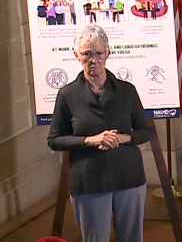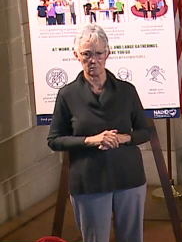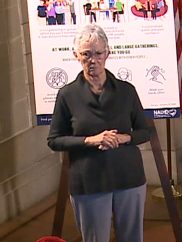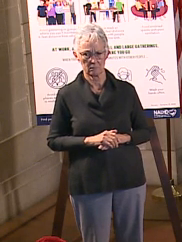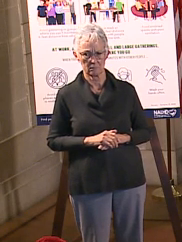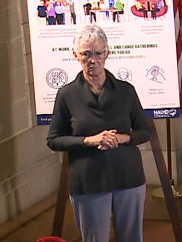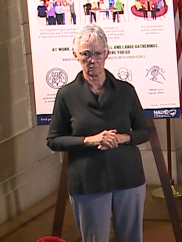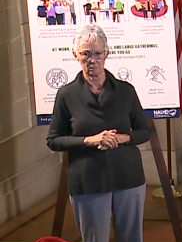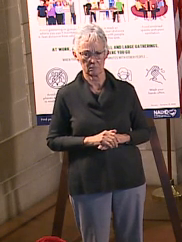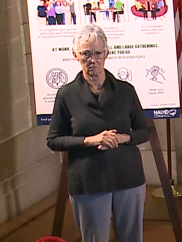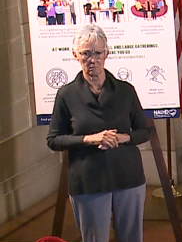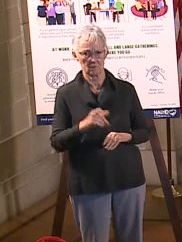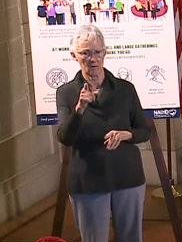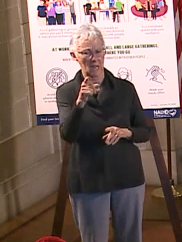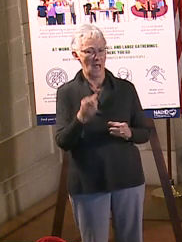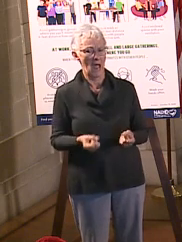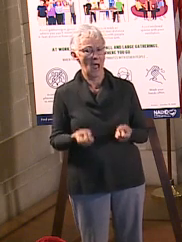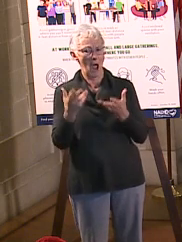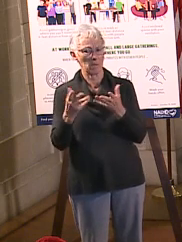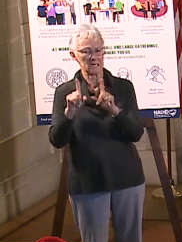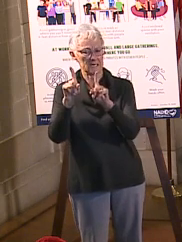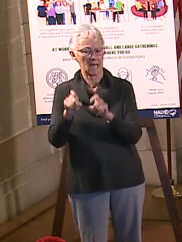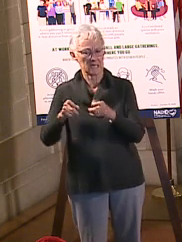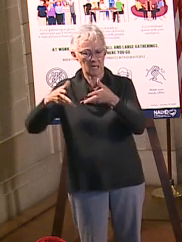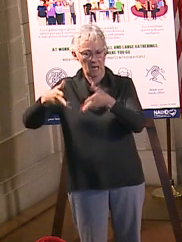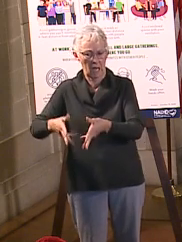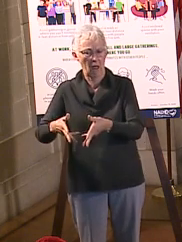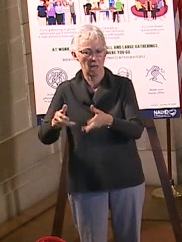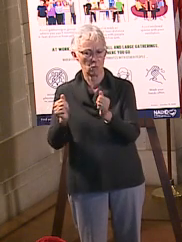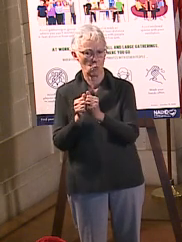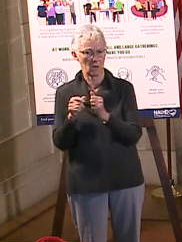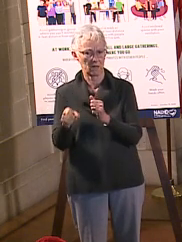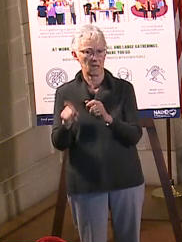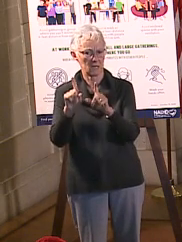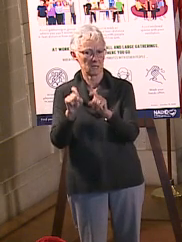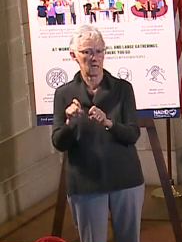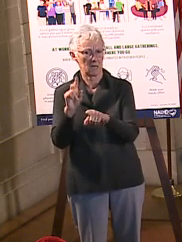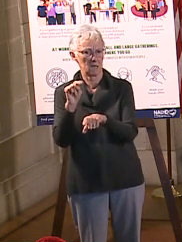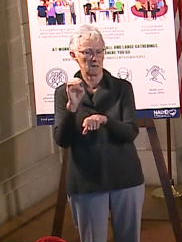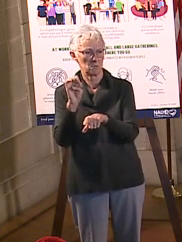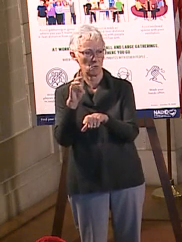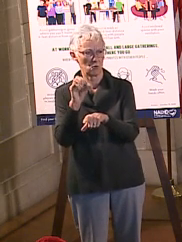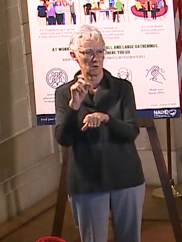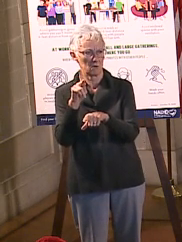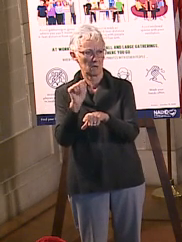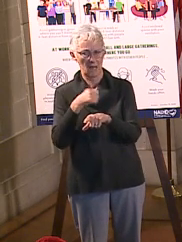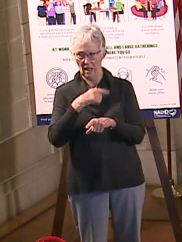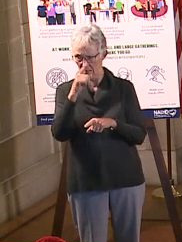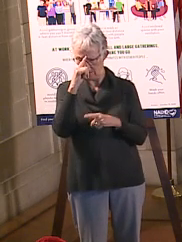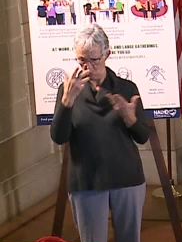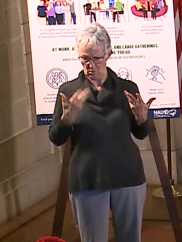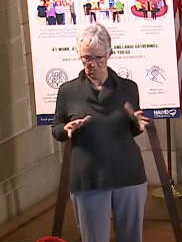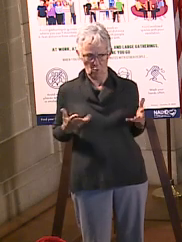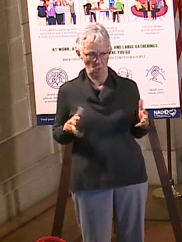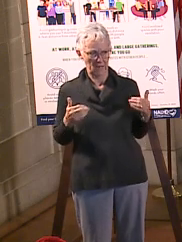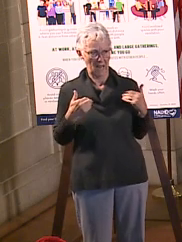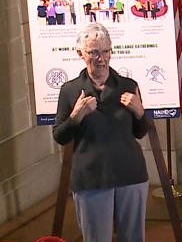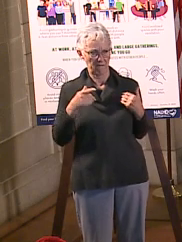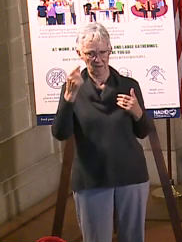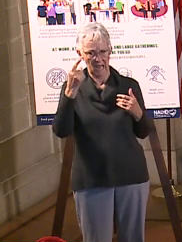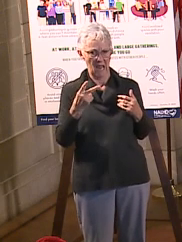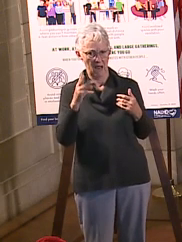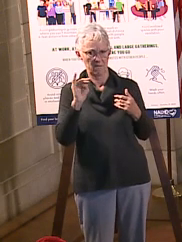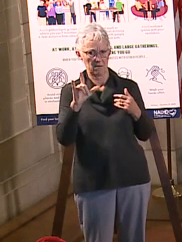and when will that run out? So the question was, how many more tests do we have? We've delivered about almost 500,000. We had originally purchased